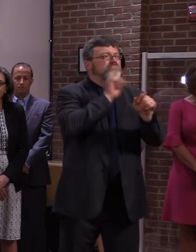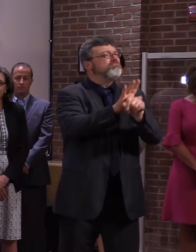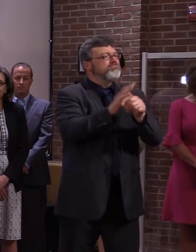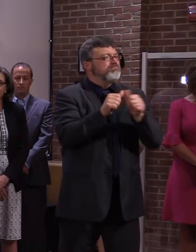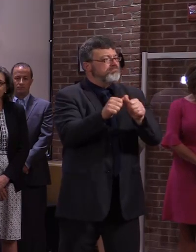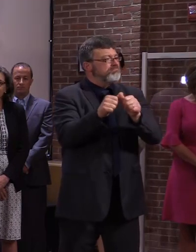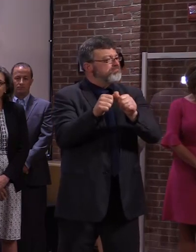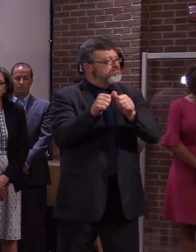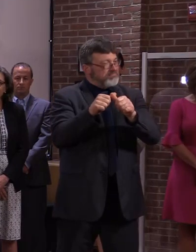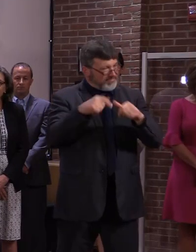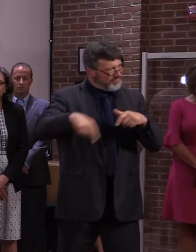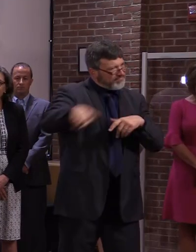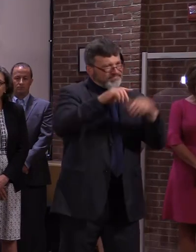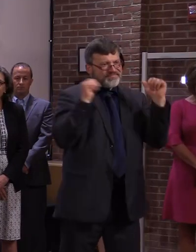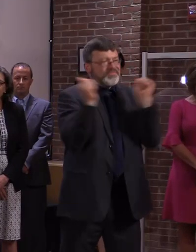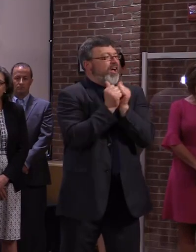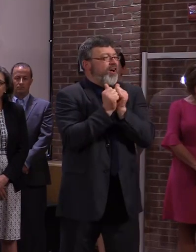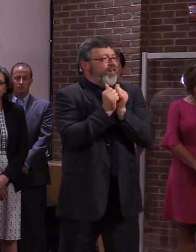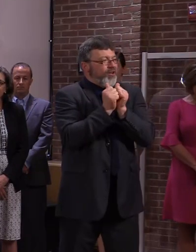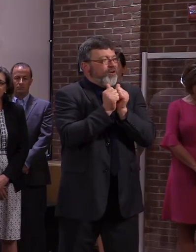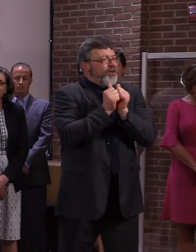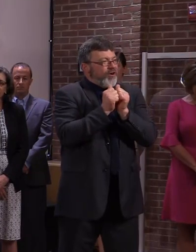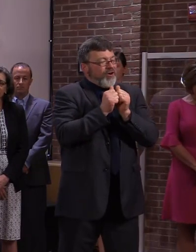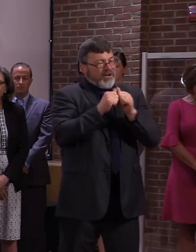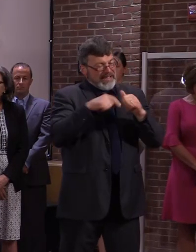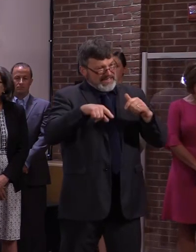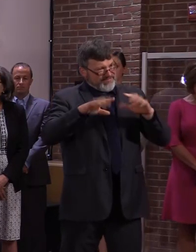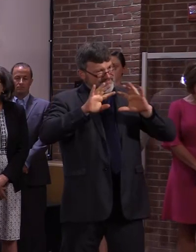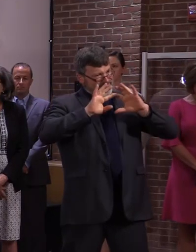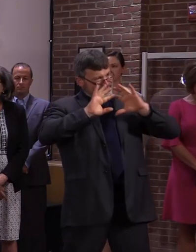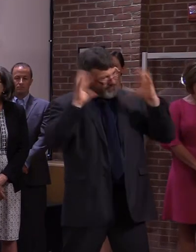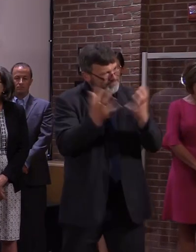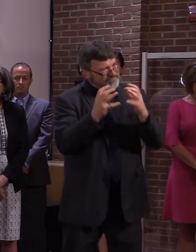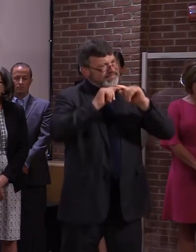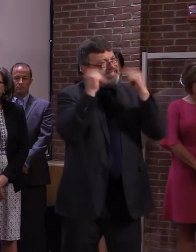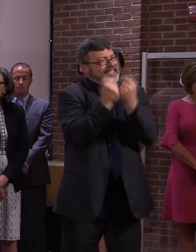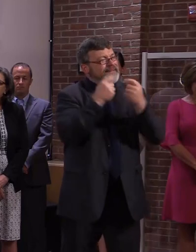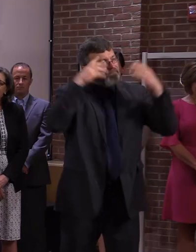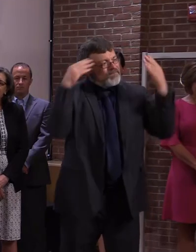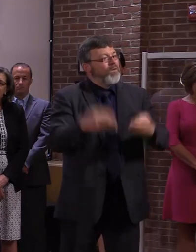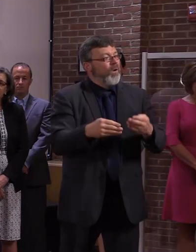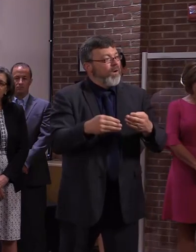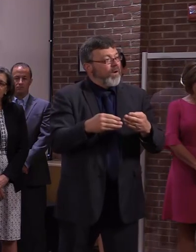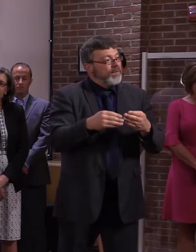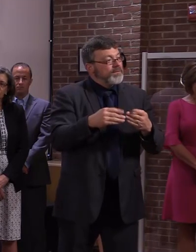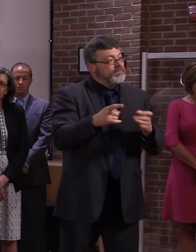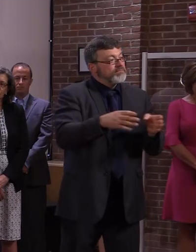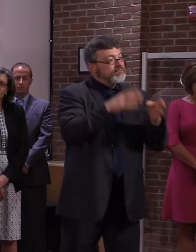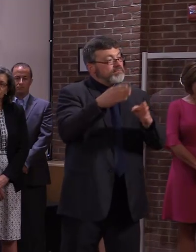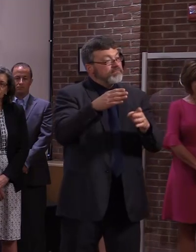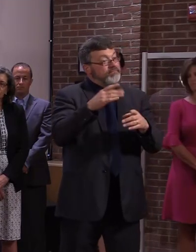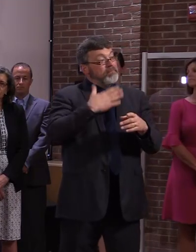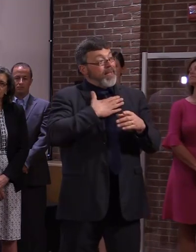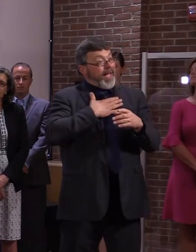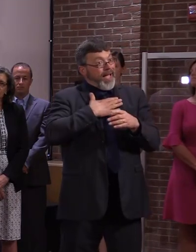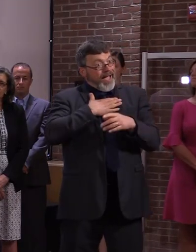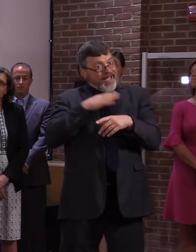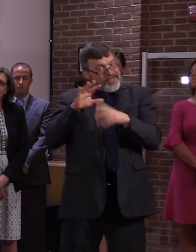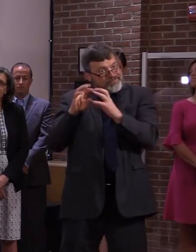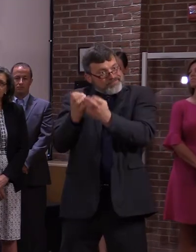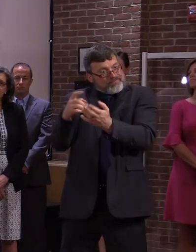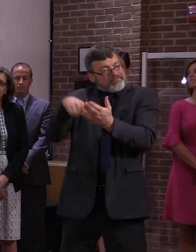and our team focused and accountable, as well as my cabinet and their teams, who kept state government